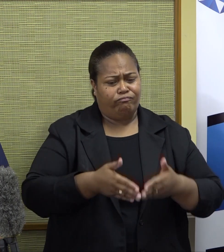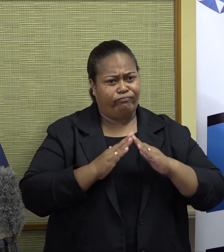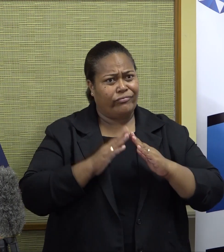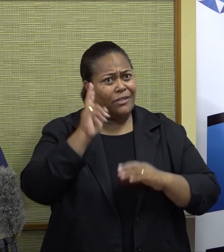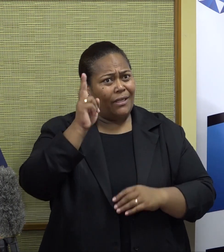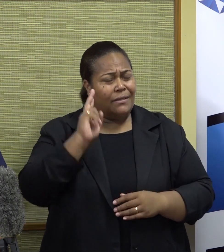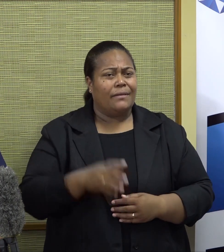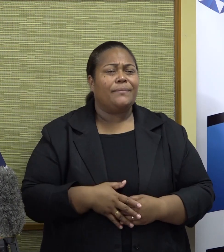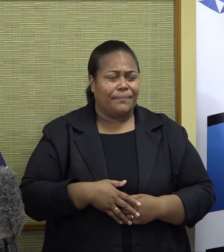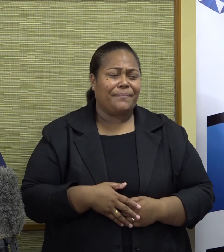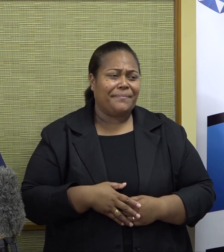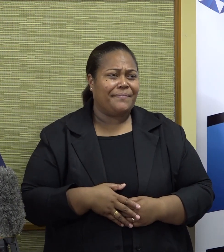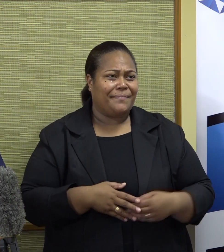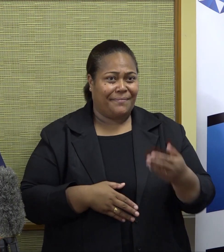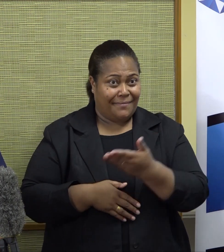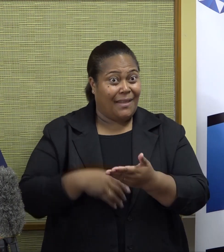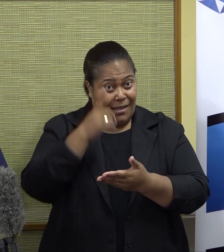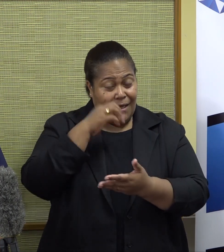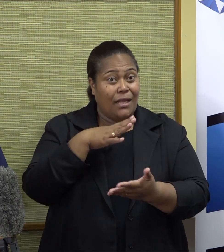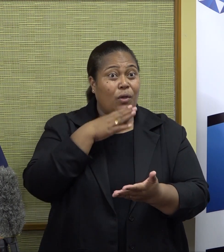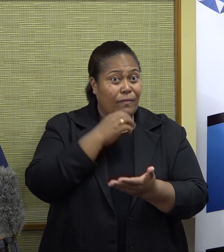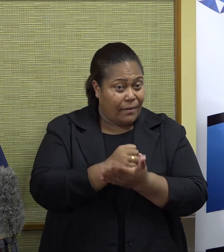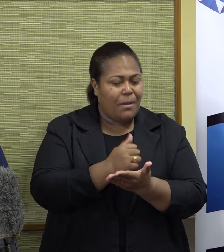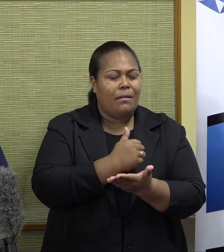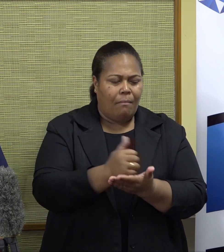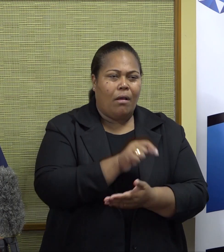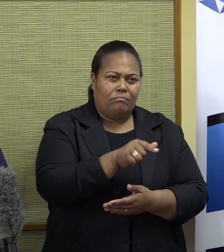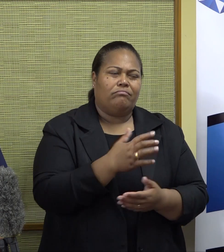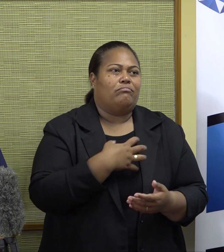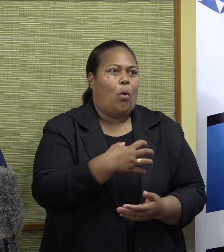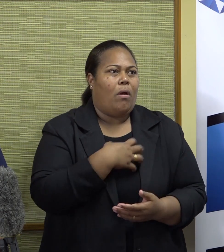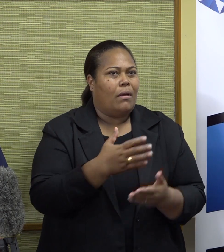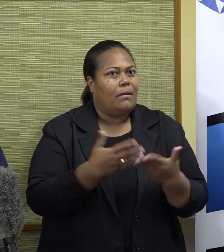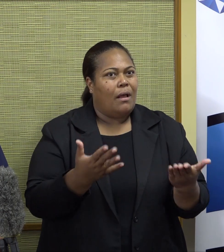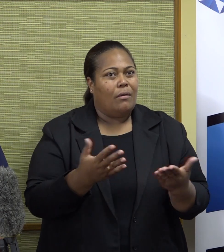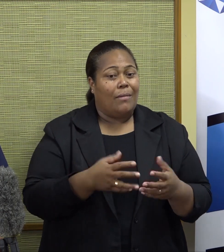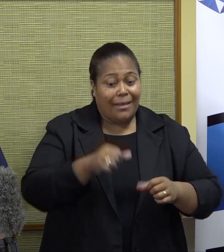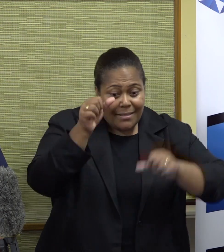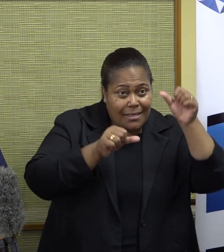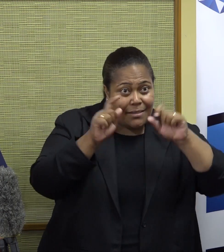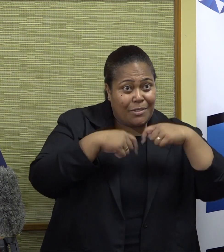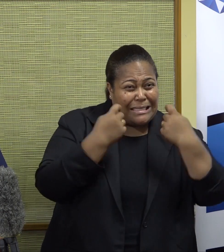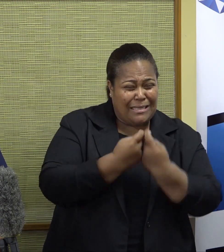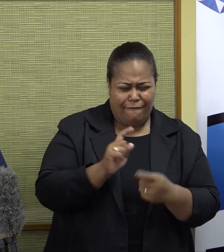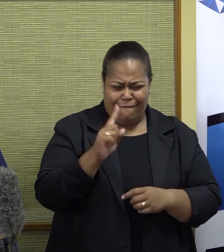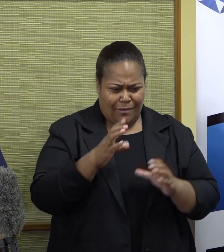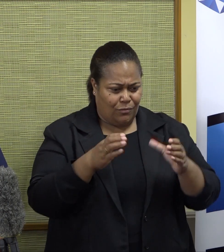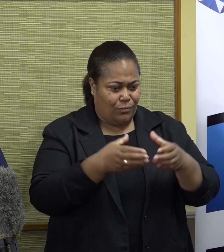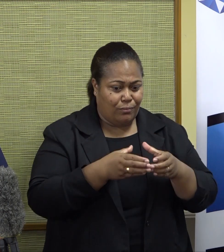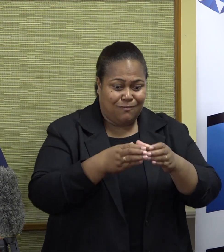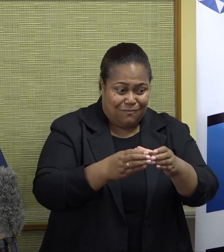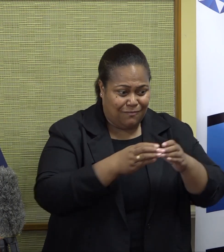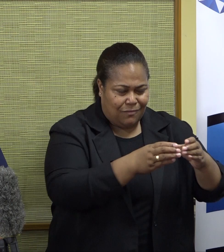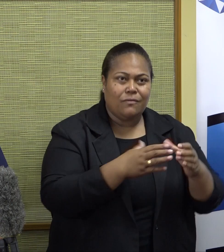I can confirm that those numbers have increased, but the initial damage assessment team on the ground are still collating the